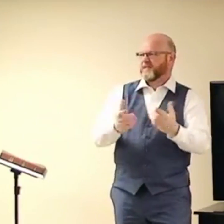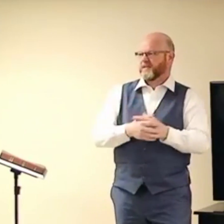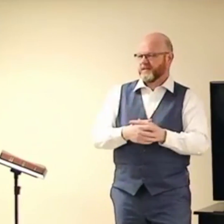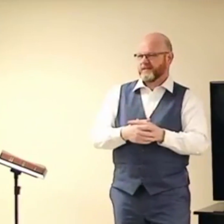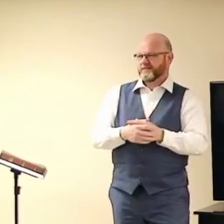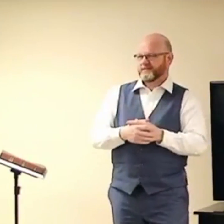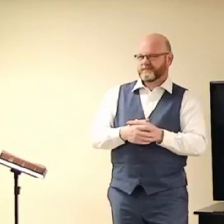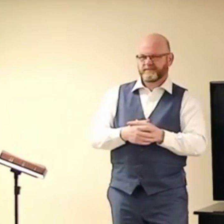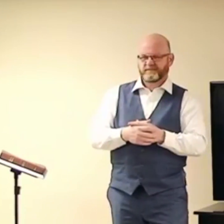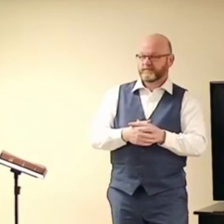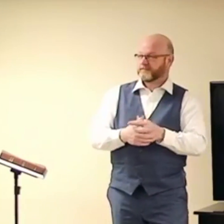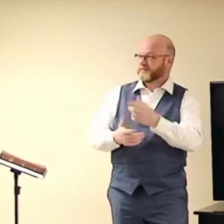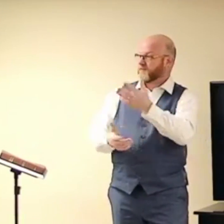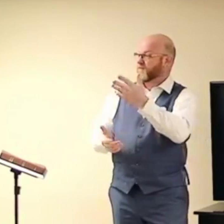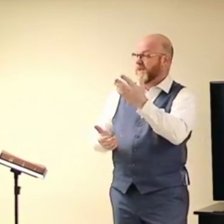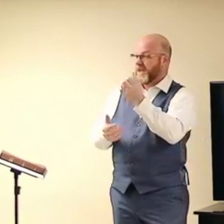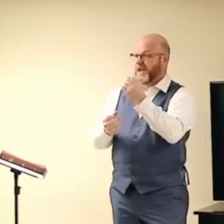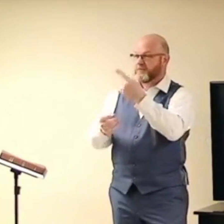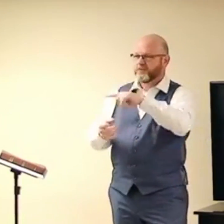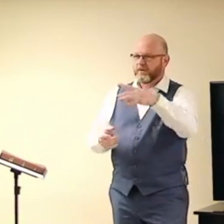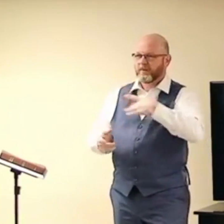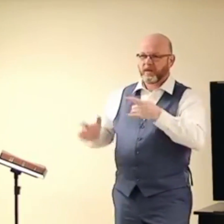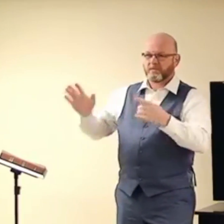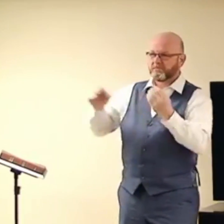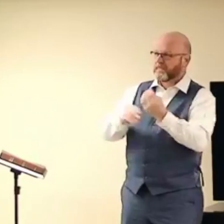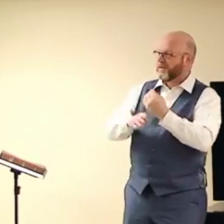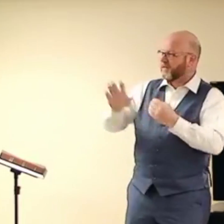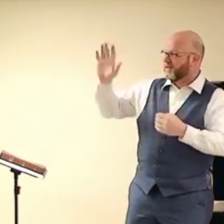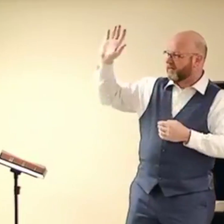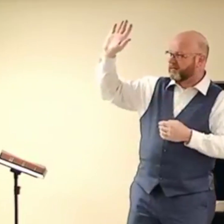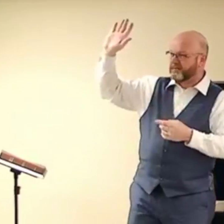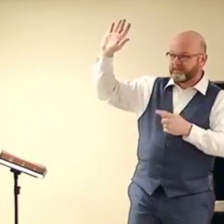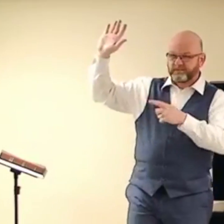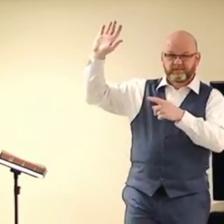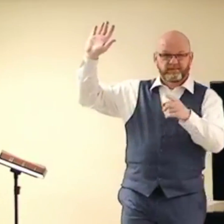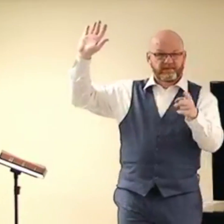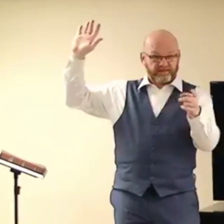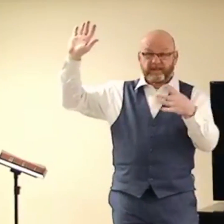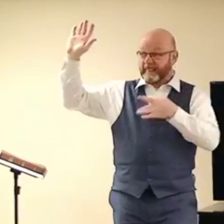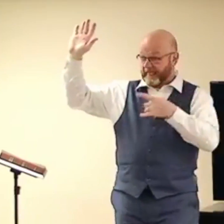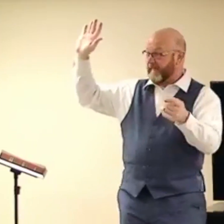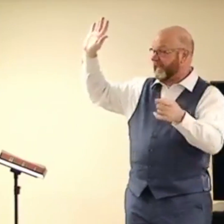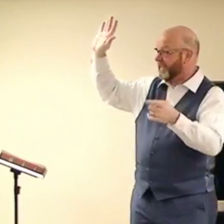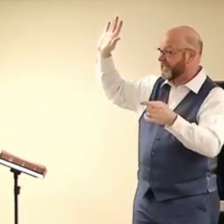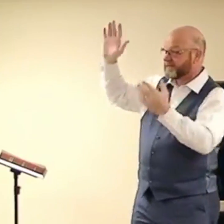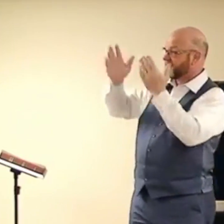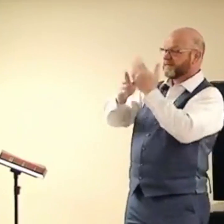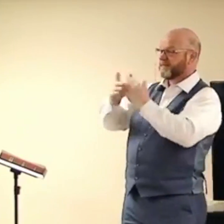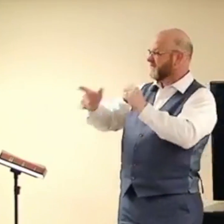class. Imagine it's math class. And you, who liked math? Show of hands.